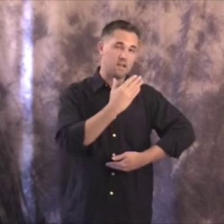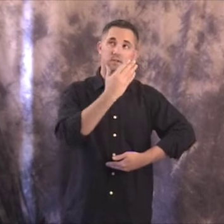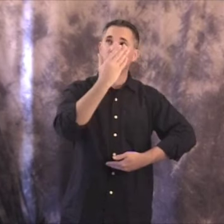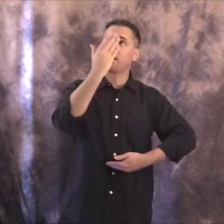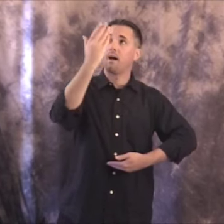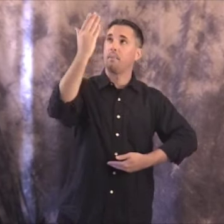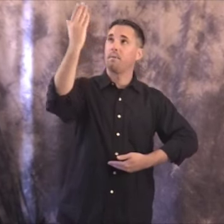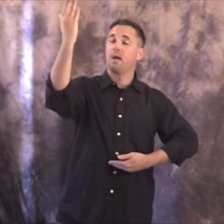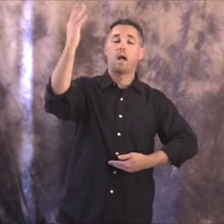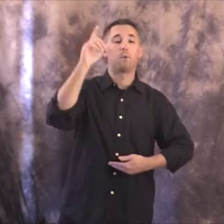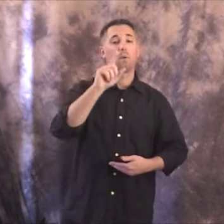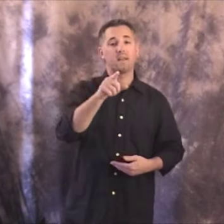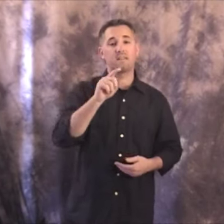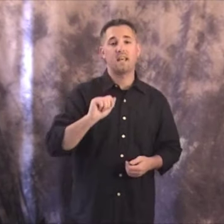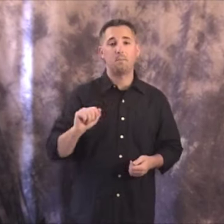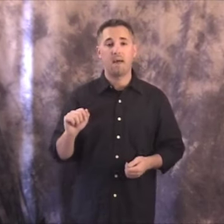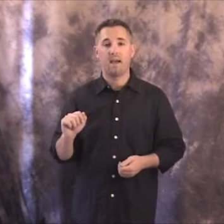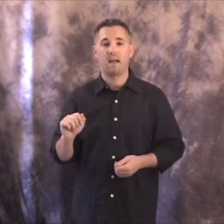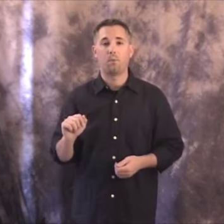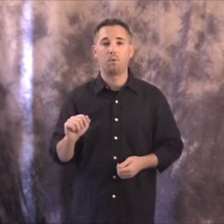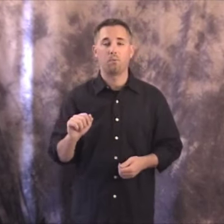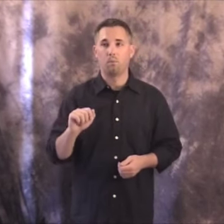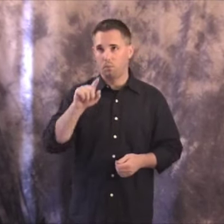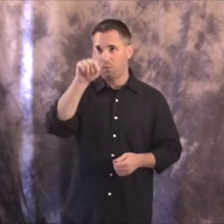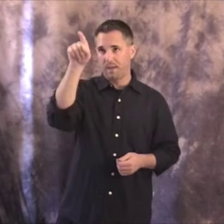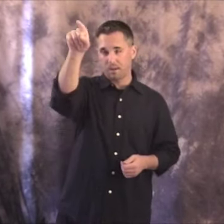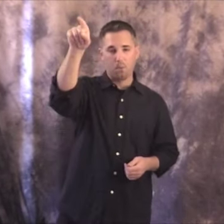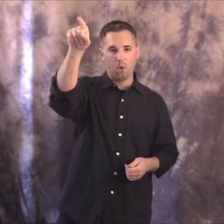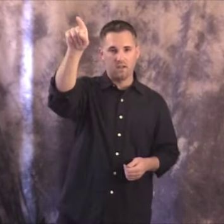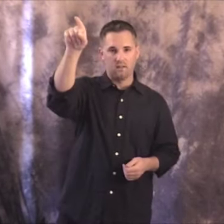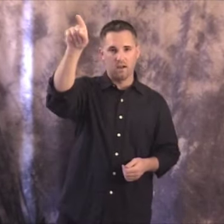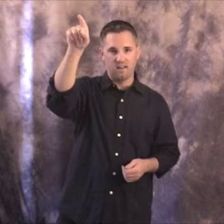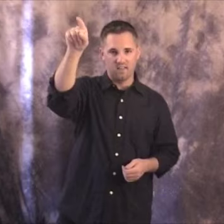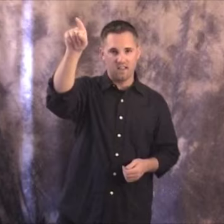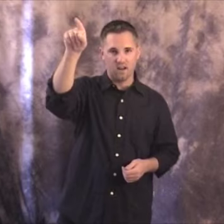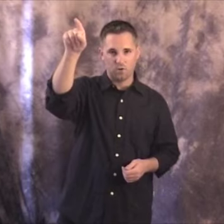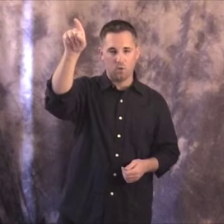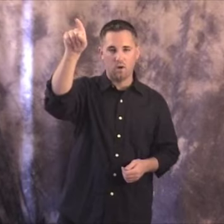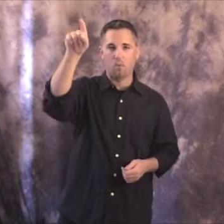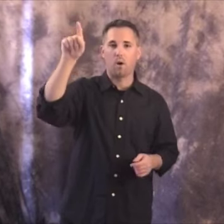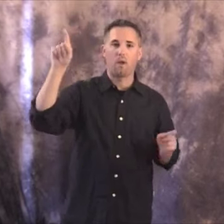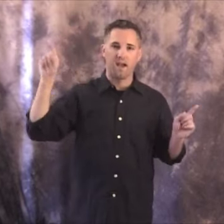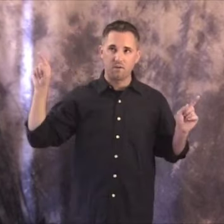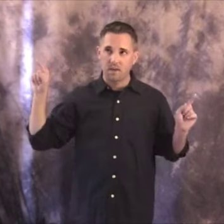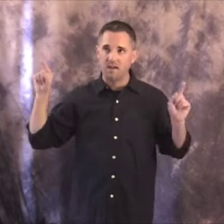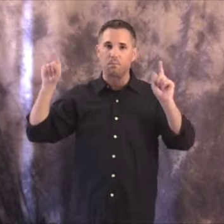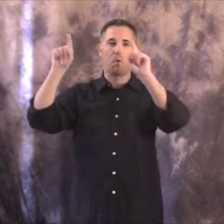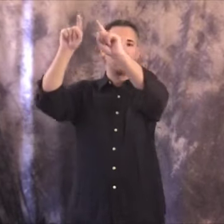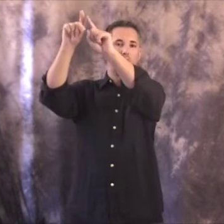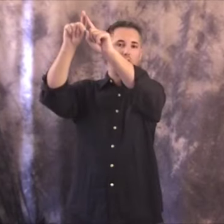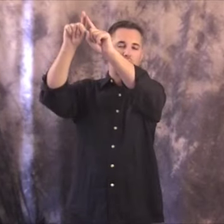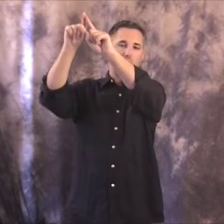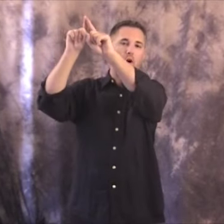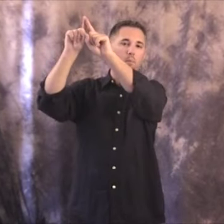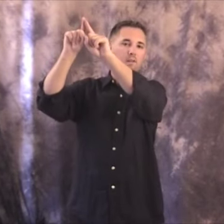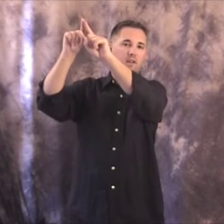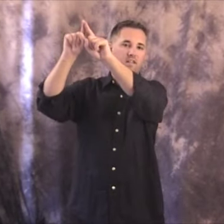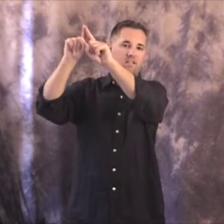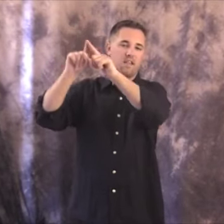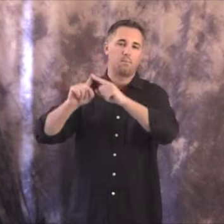is look up, and when we get to Ted Man, we'll pick a point in the auditorium where I want everybody to point and look, so we'll all be looking at the same